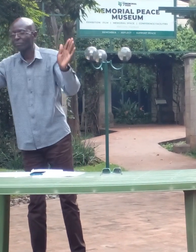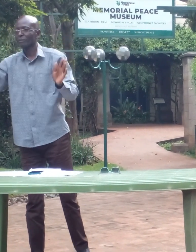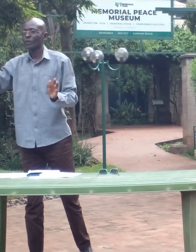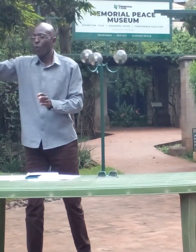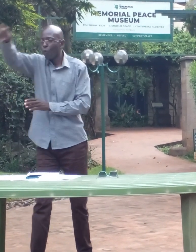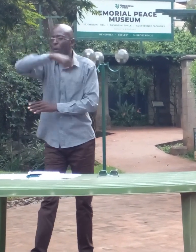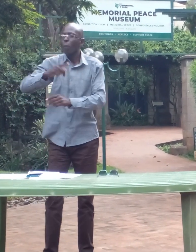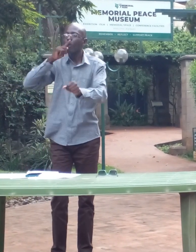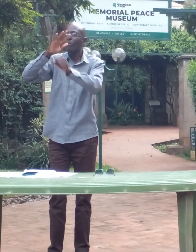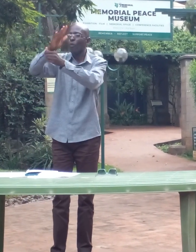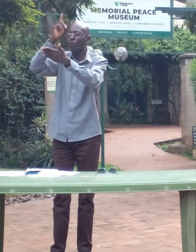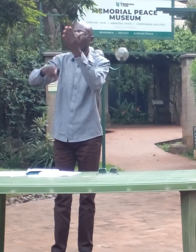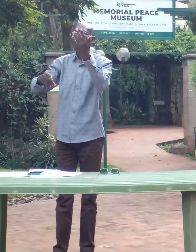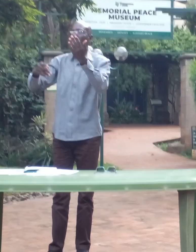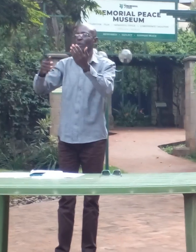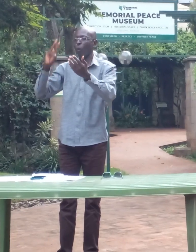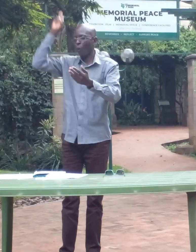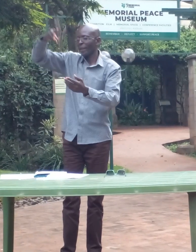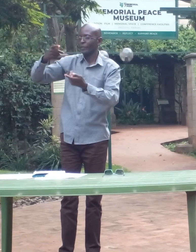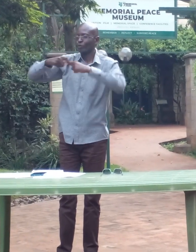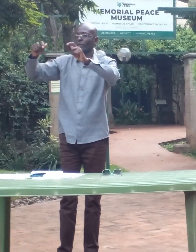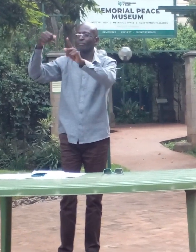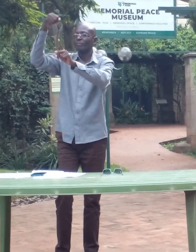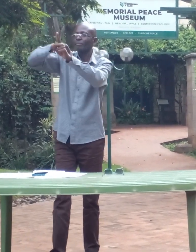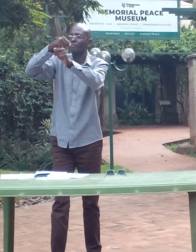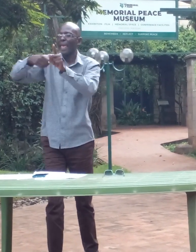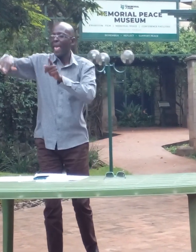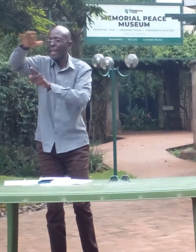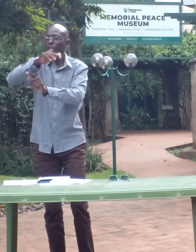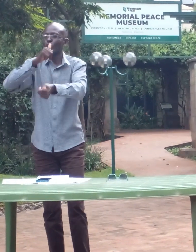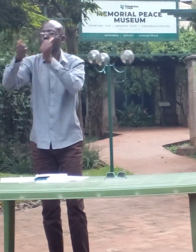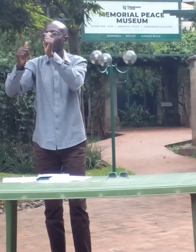After suspension was lifted, they promised we will try to lobby